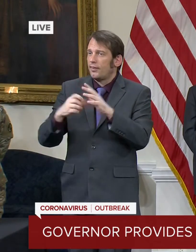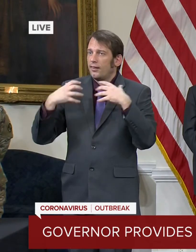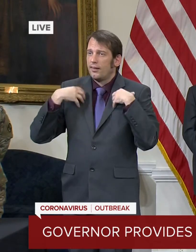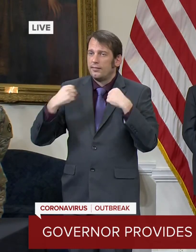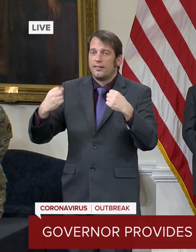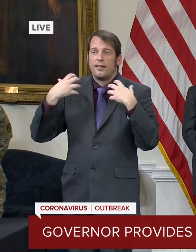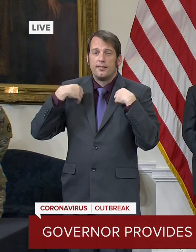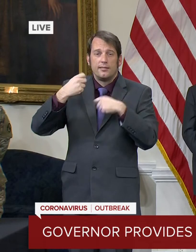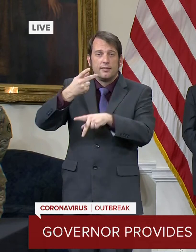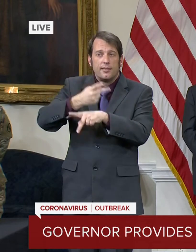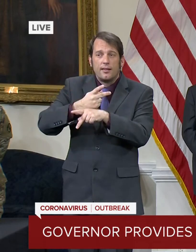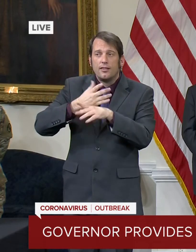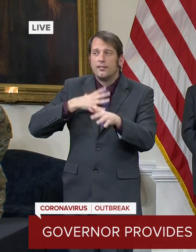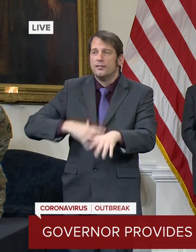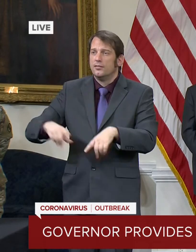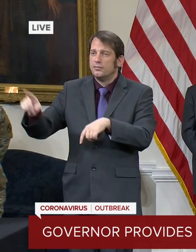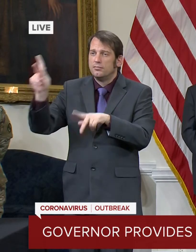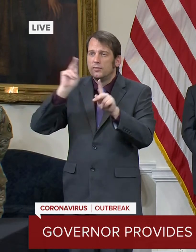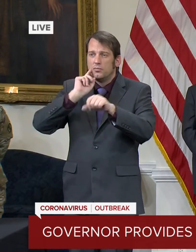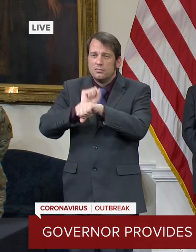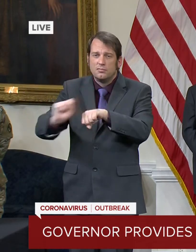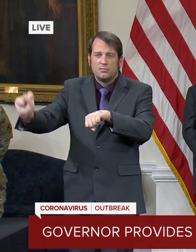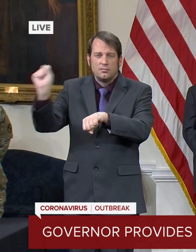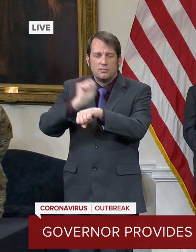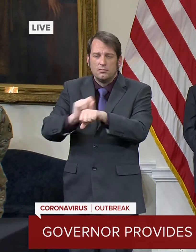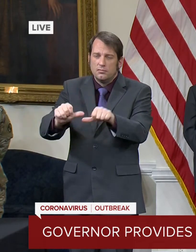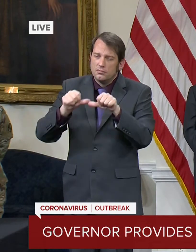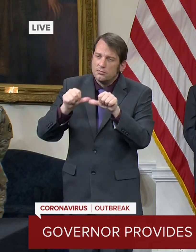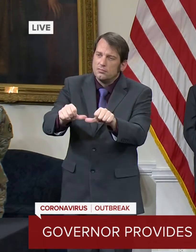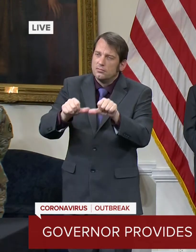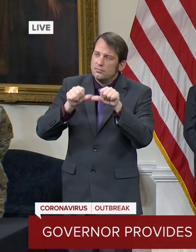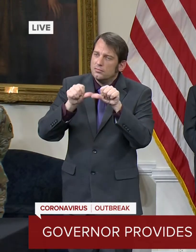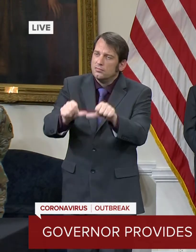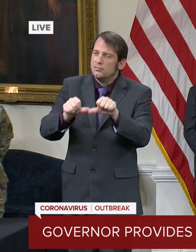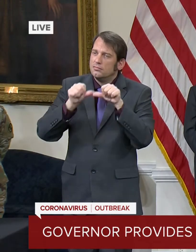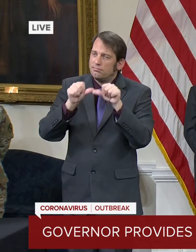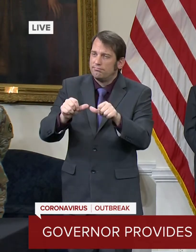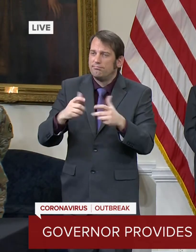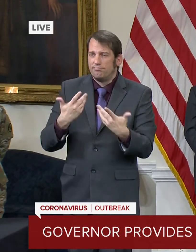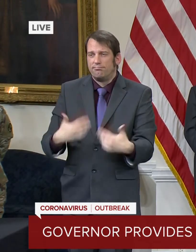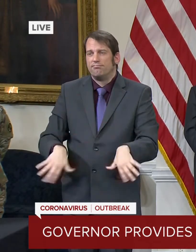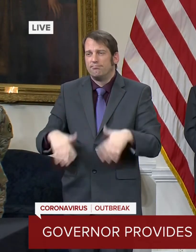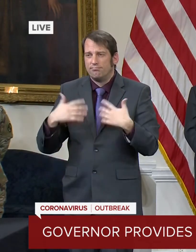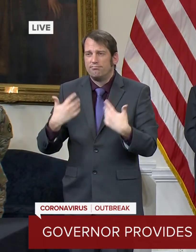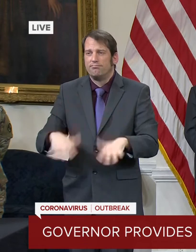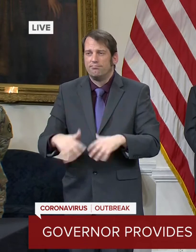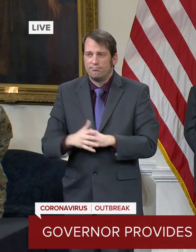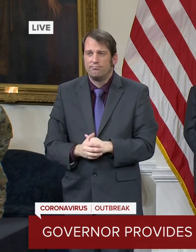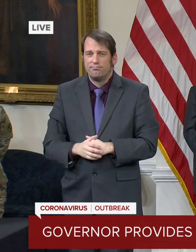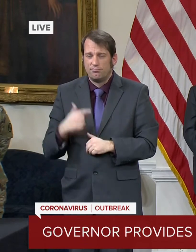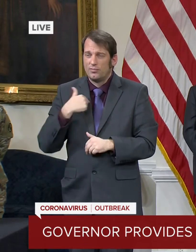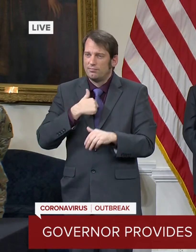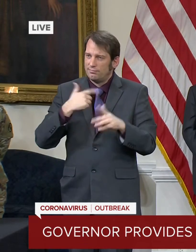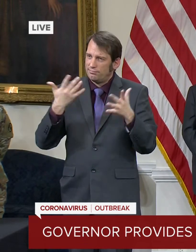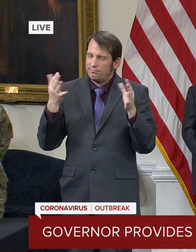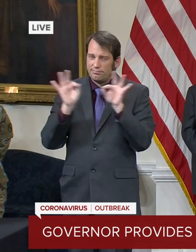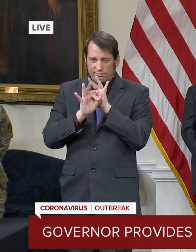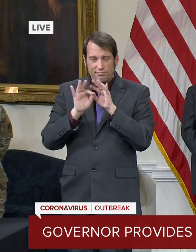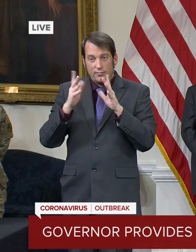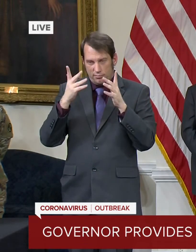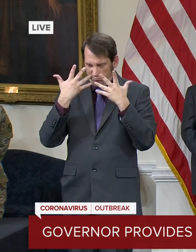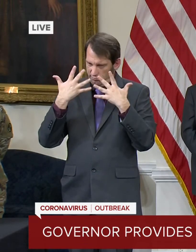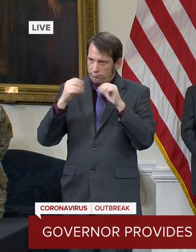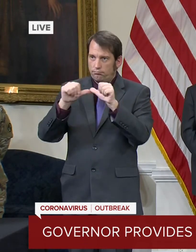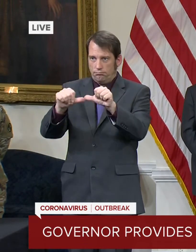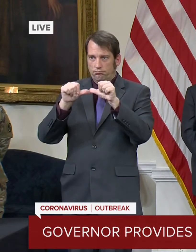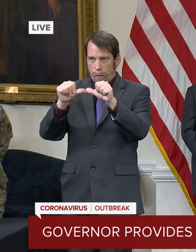tirelessly and courageously kept going. It is because of them that we were all able to keep going. Thank you